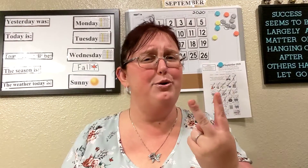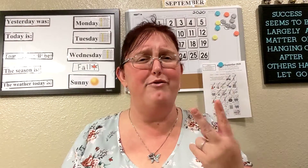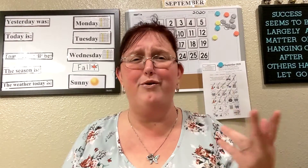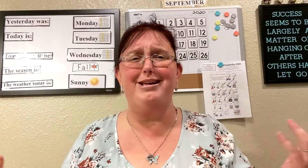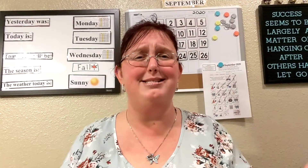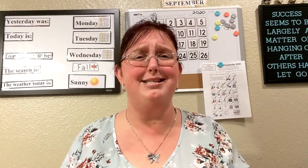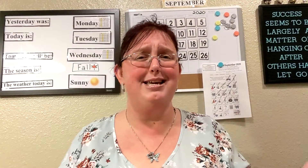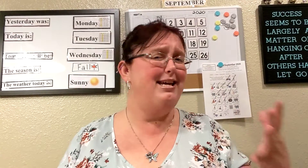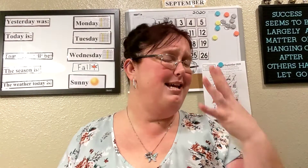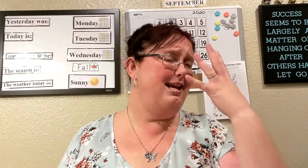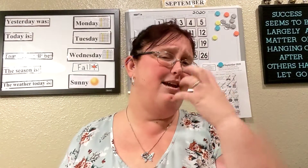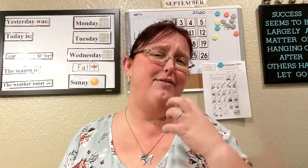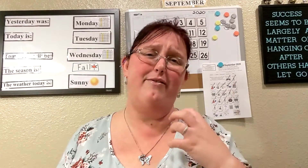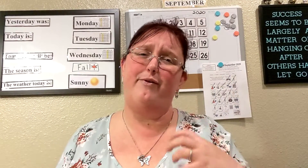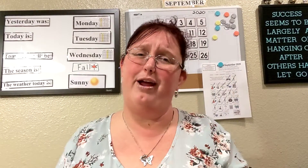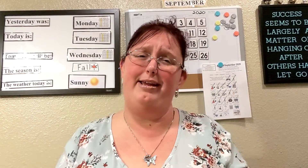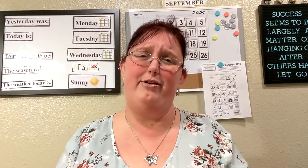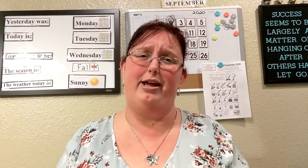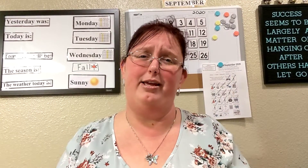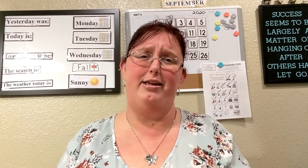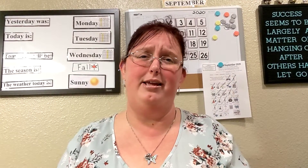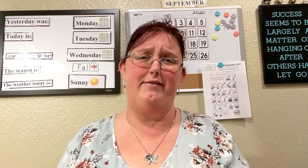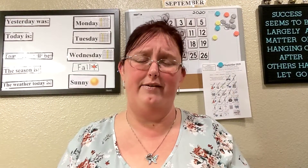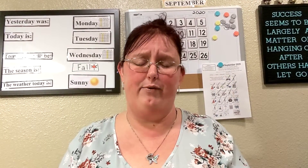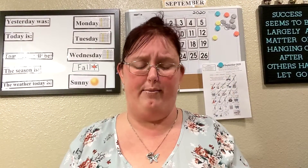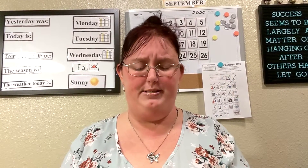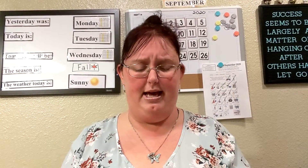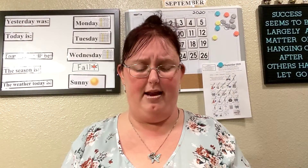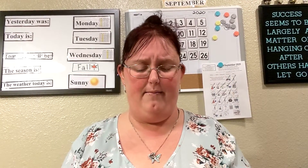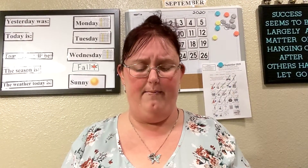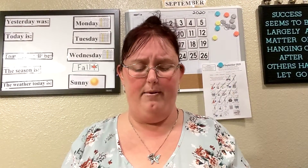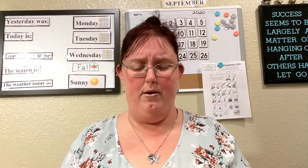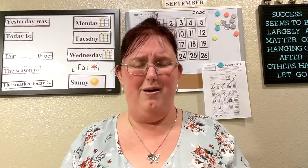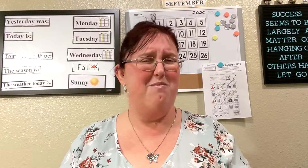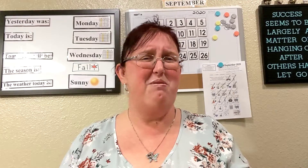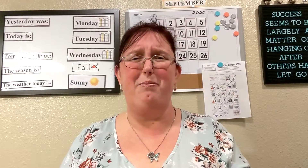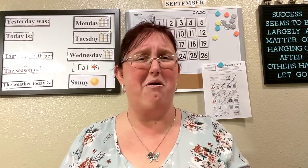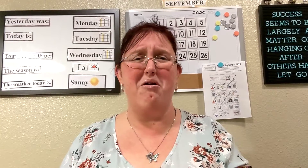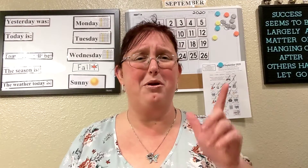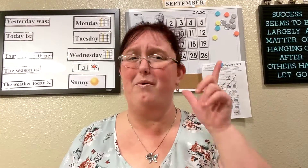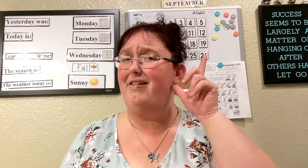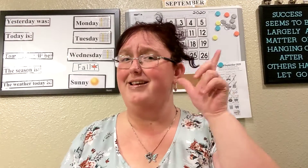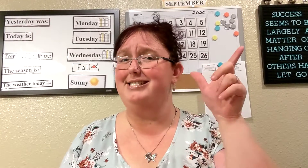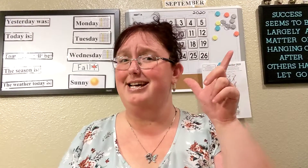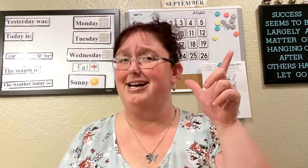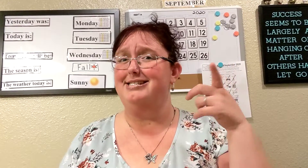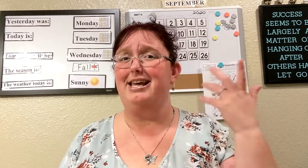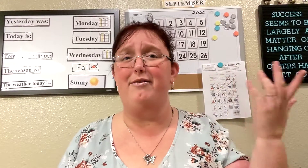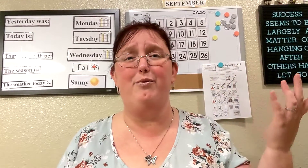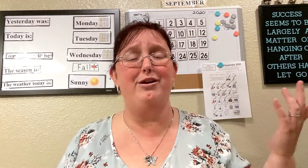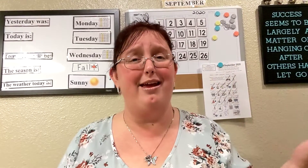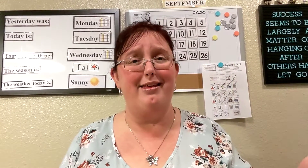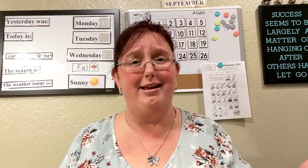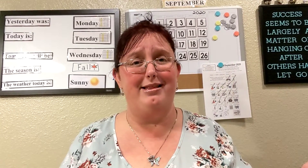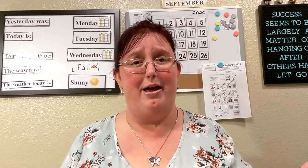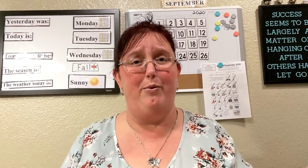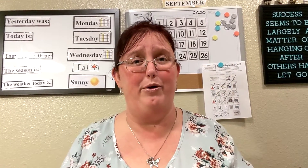tone of voice, even if we're angry, even if we're upset. People aren't going to want to listen to us if we're yelling at them or